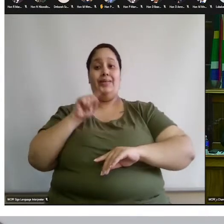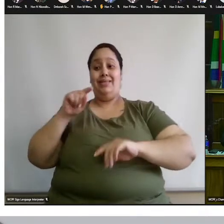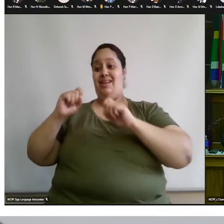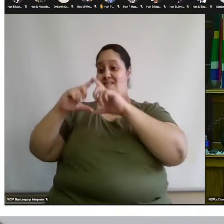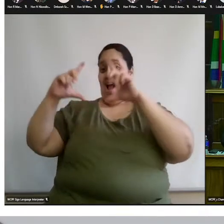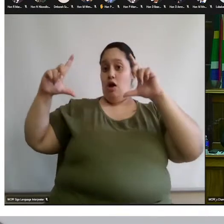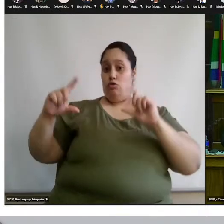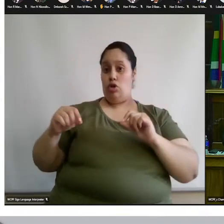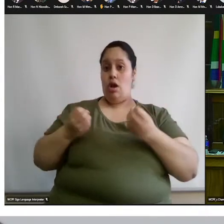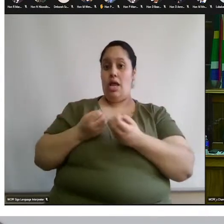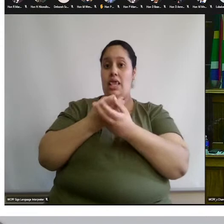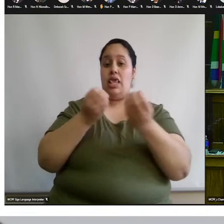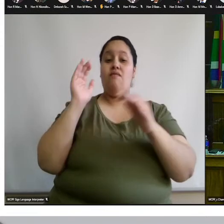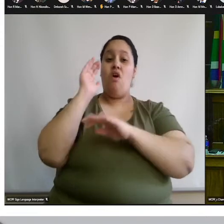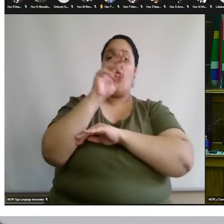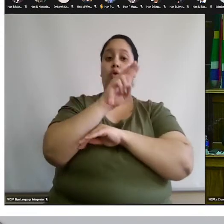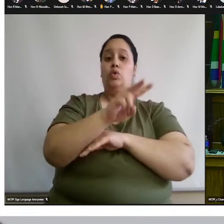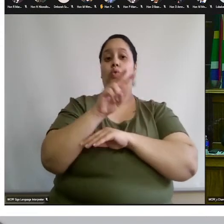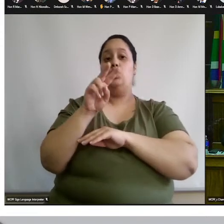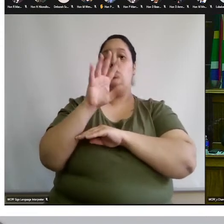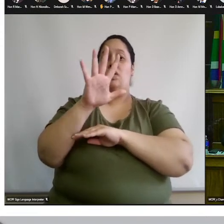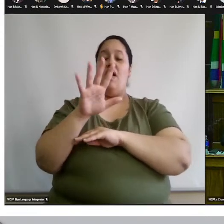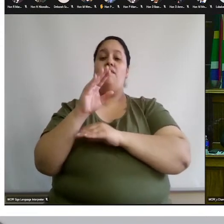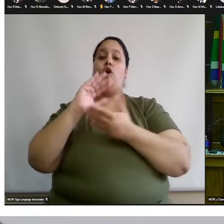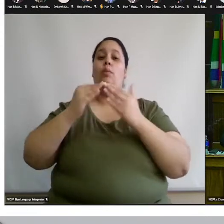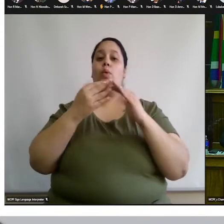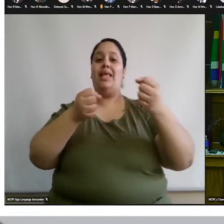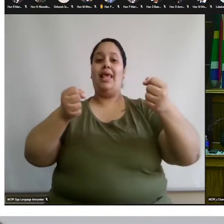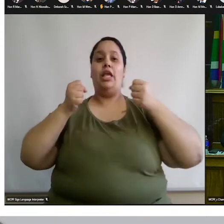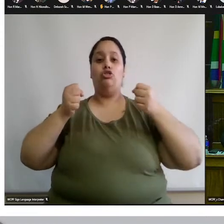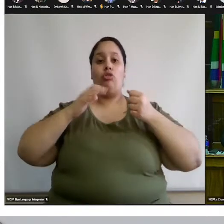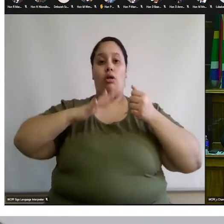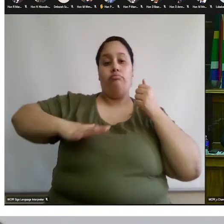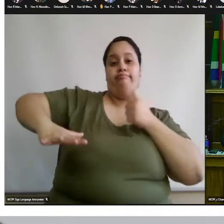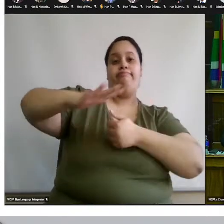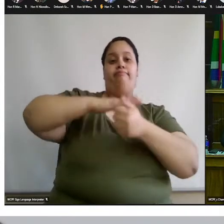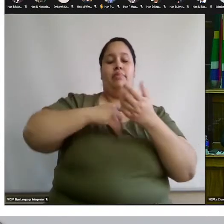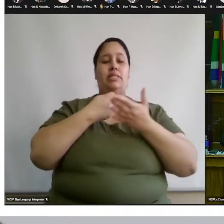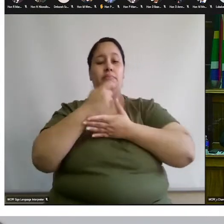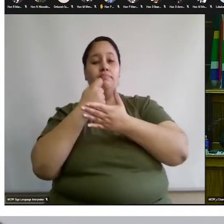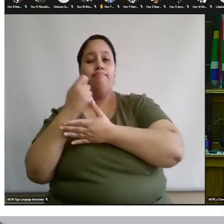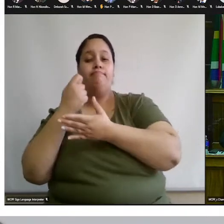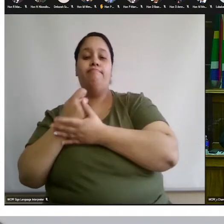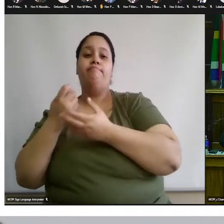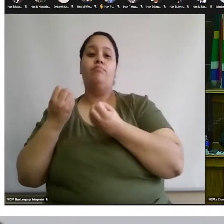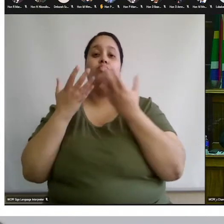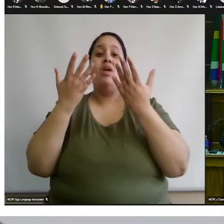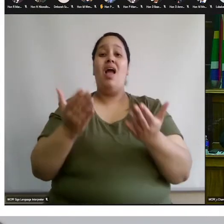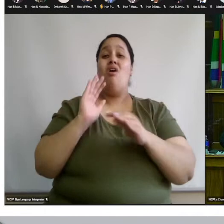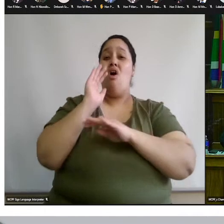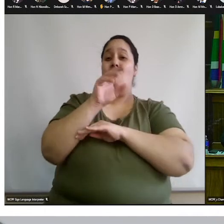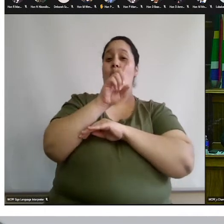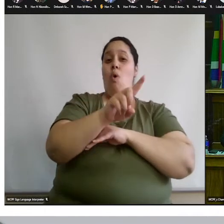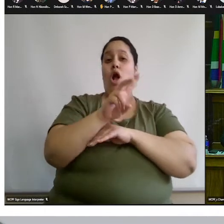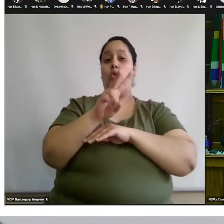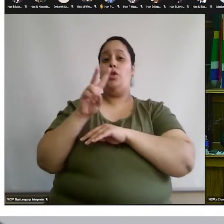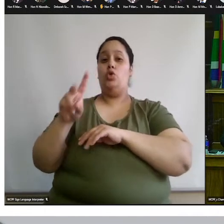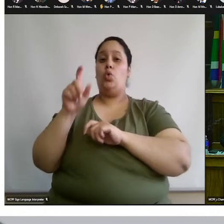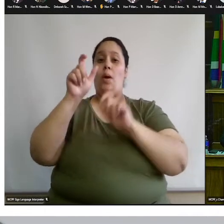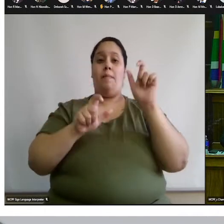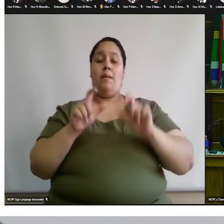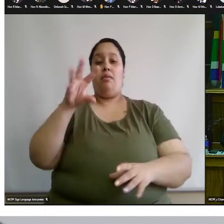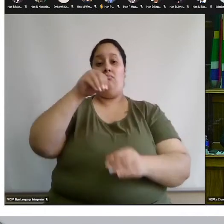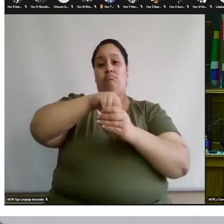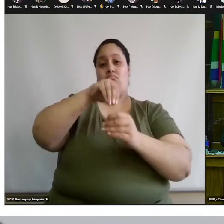to 225 community kitchens, which were then spent at 122 participating spaza shops